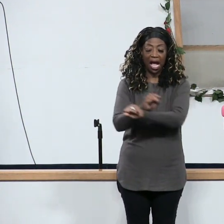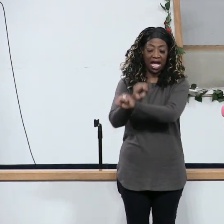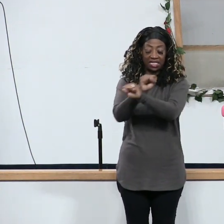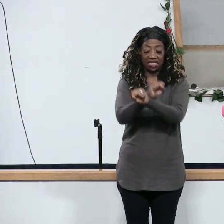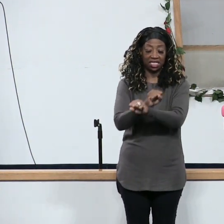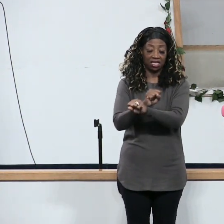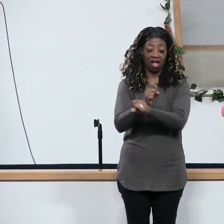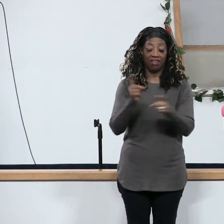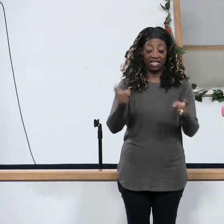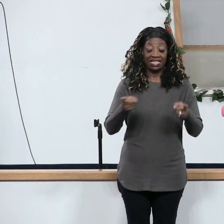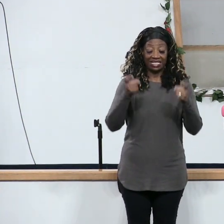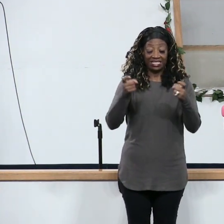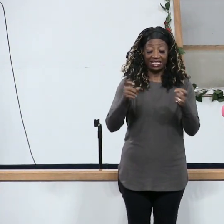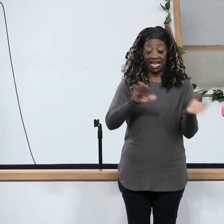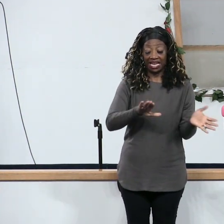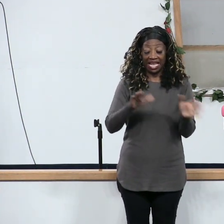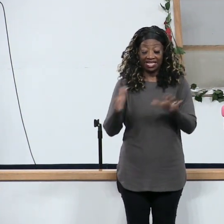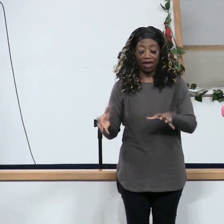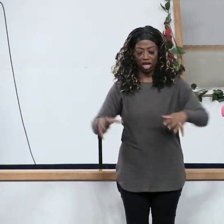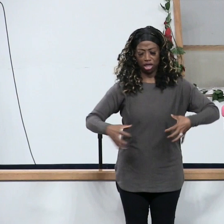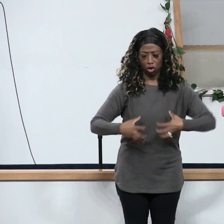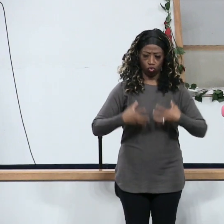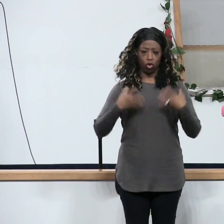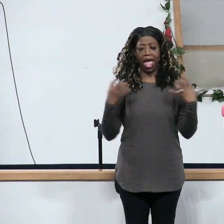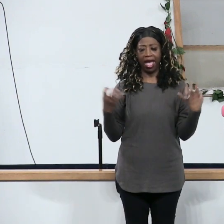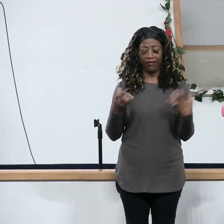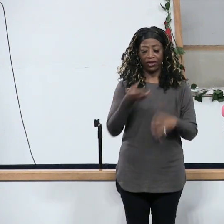death and the wrath of God.